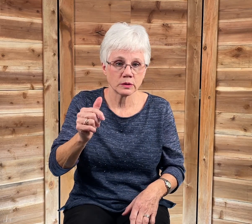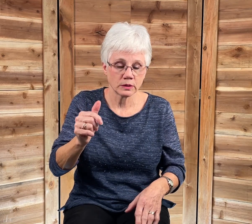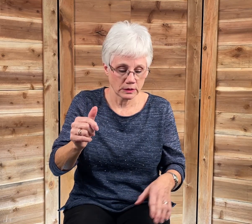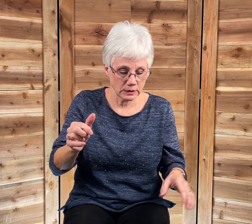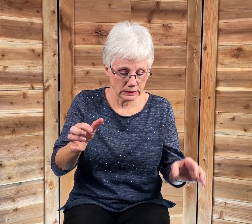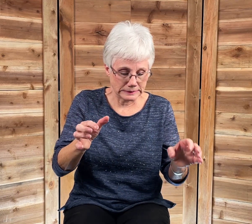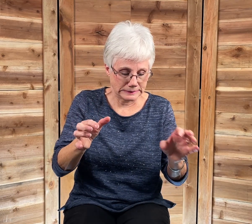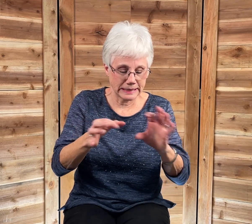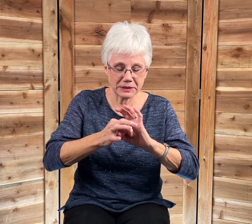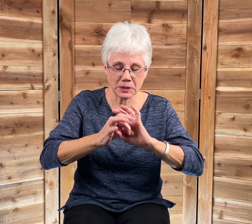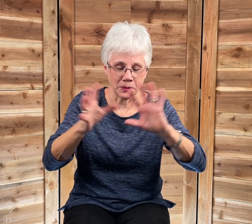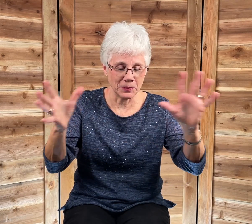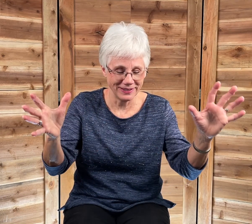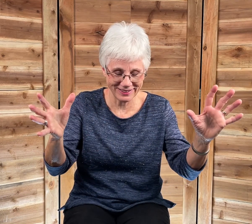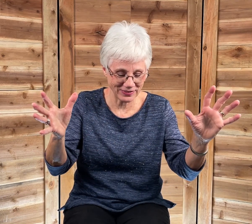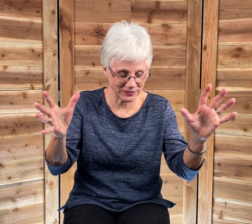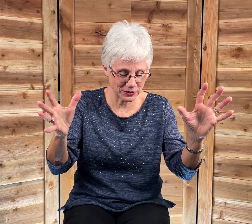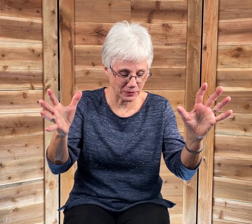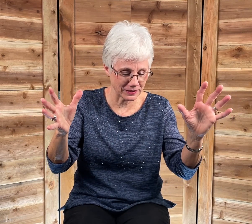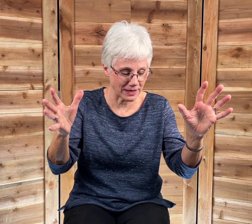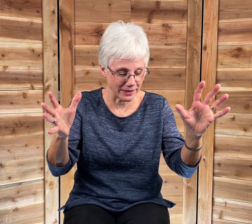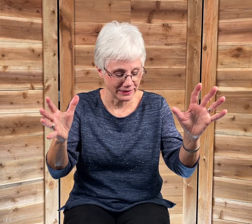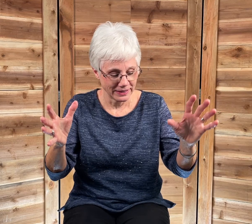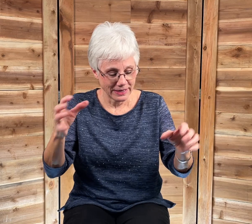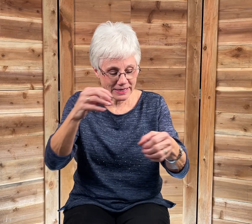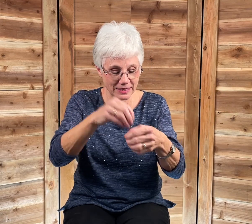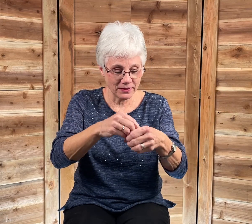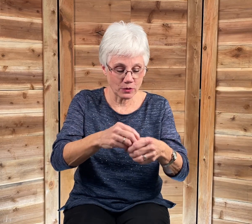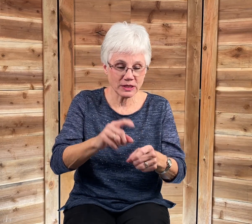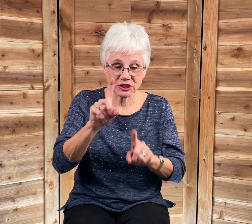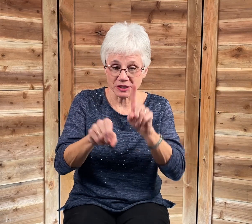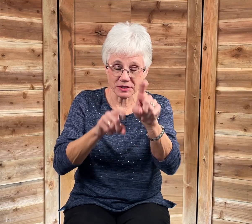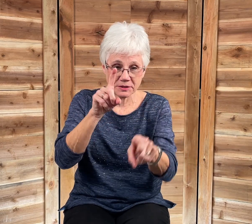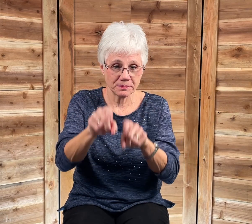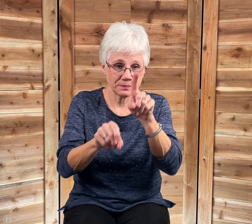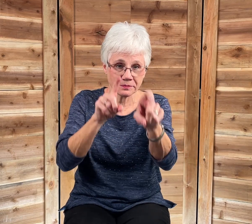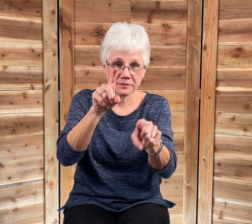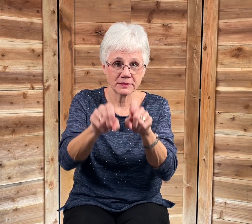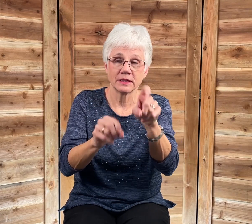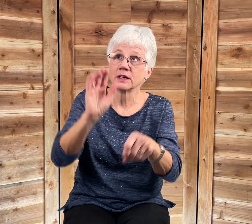won't let go. I'm having trouble with that sign. In the questions,